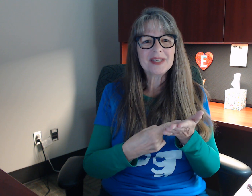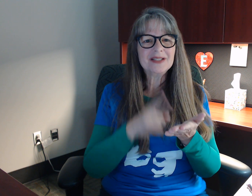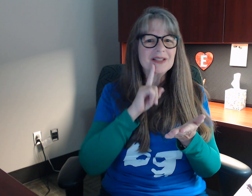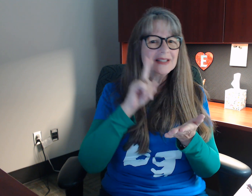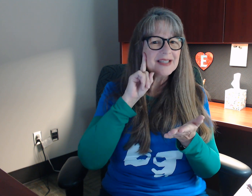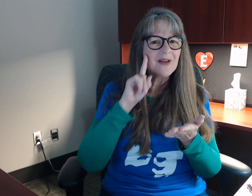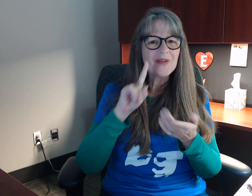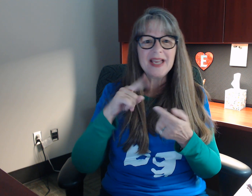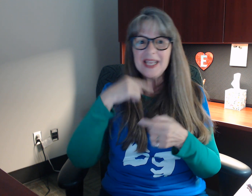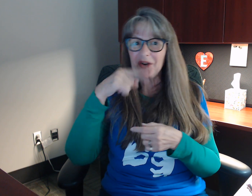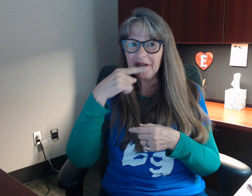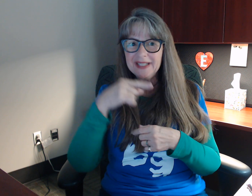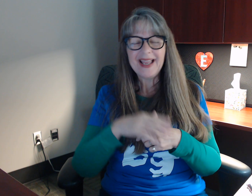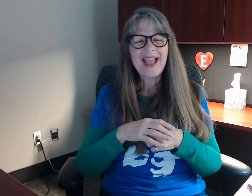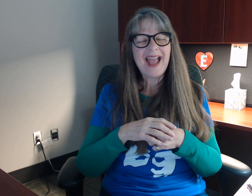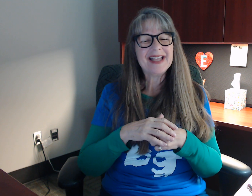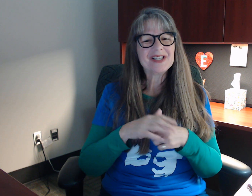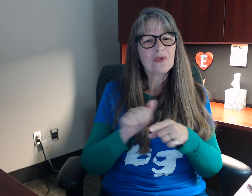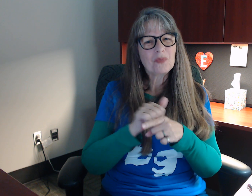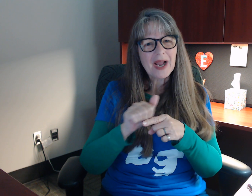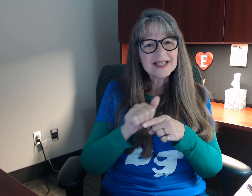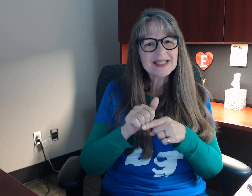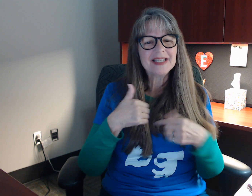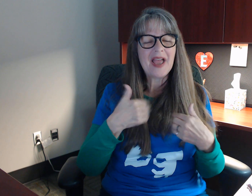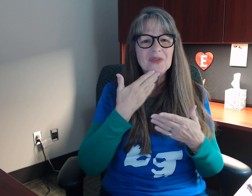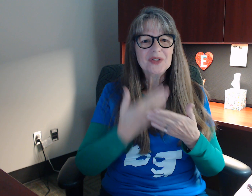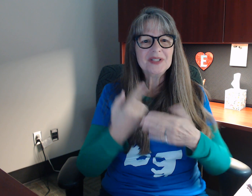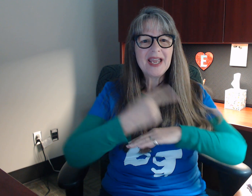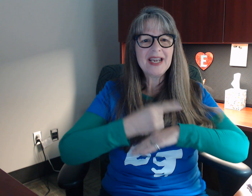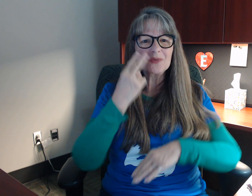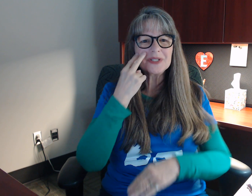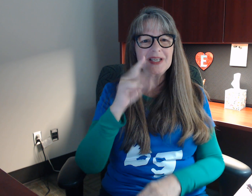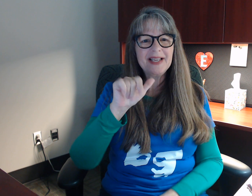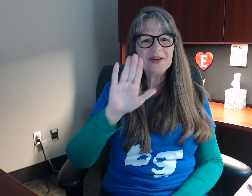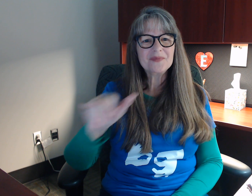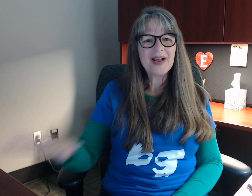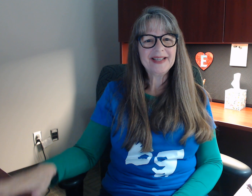deaf and hearing. And so practice, and have a good day, and I will see you later. Bye.